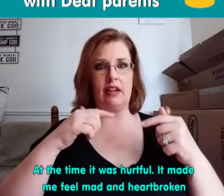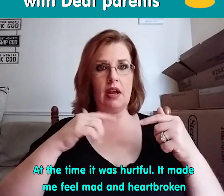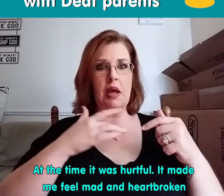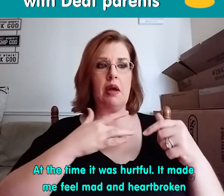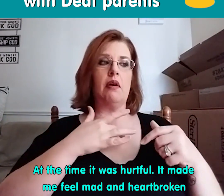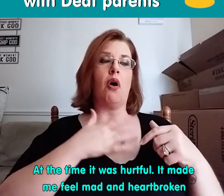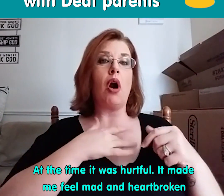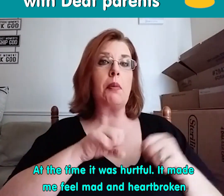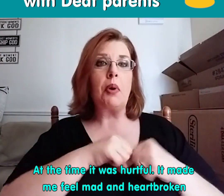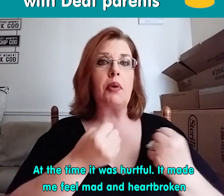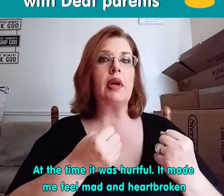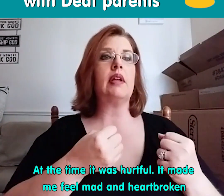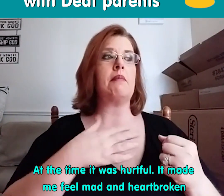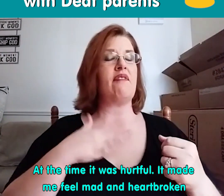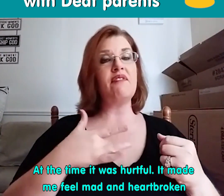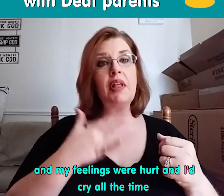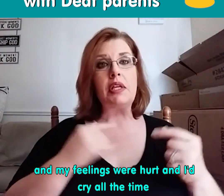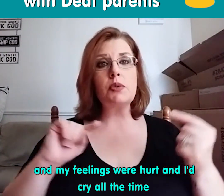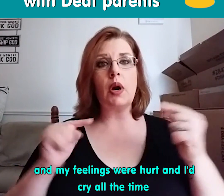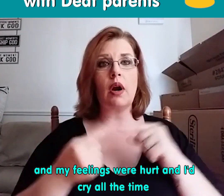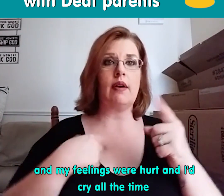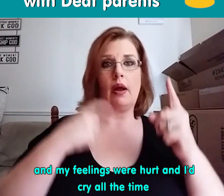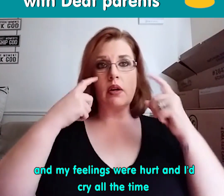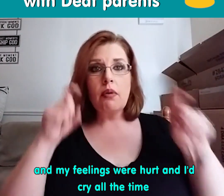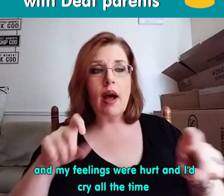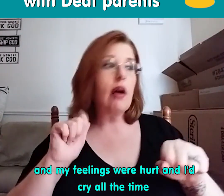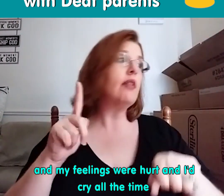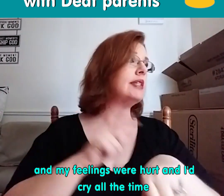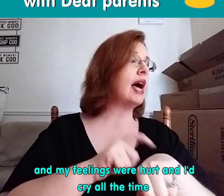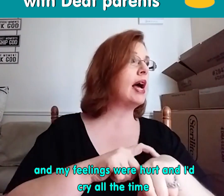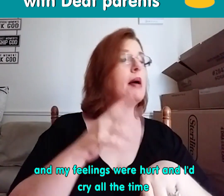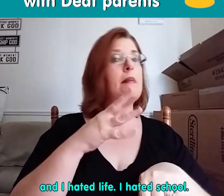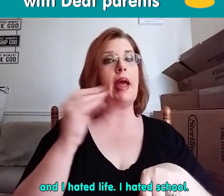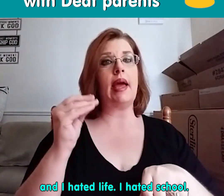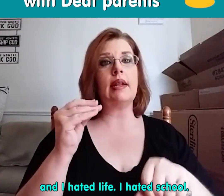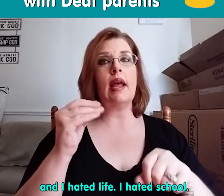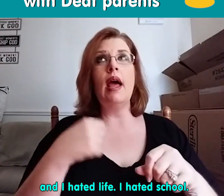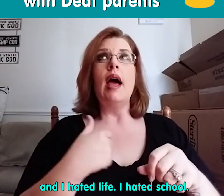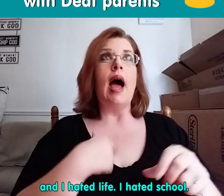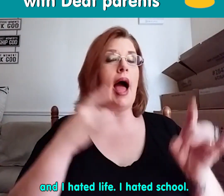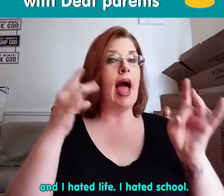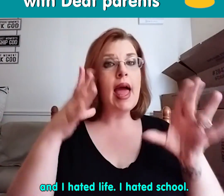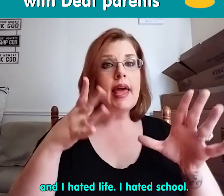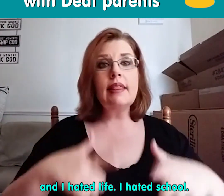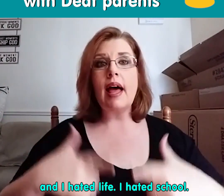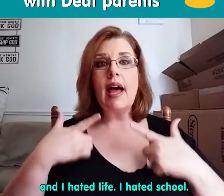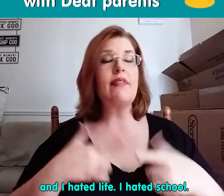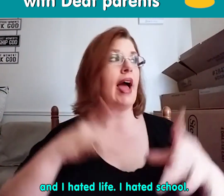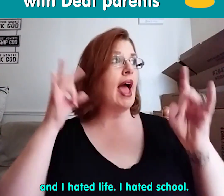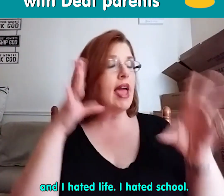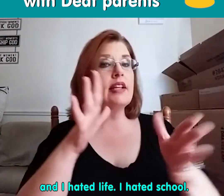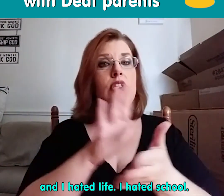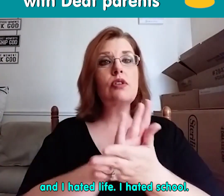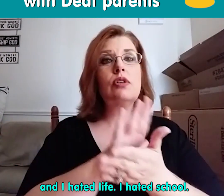and heartbroken, and my feelings were hurt, and I'd cry all the time, and I hated life. I hated